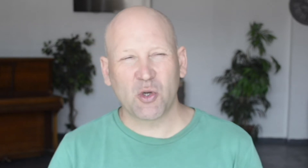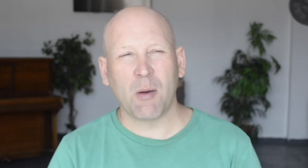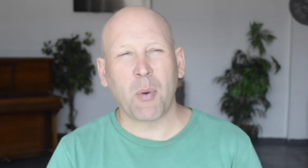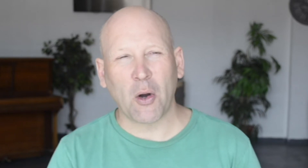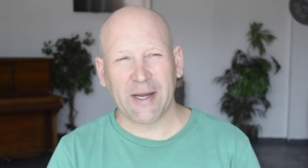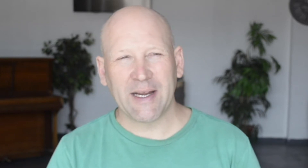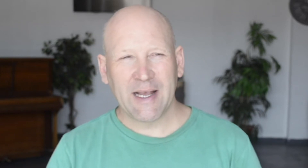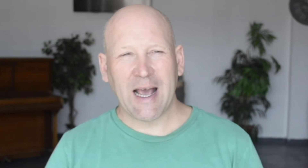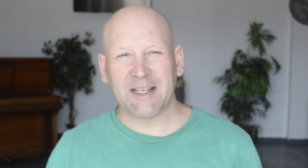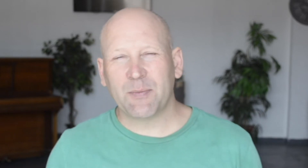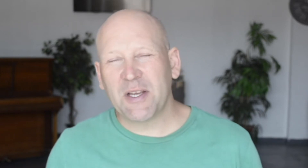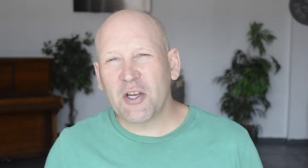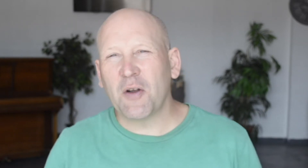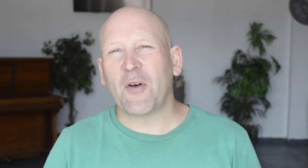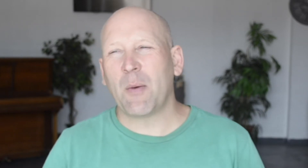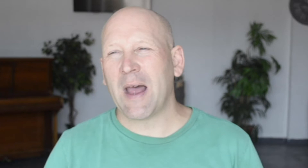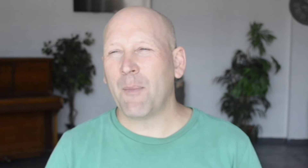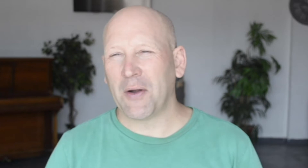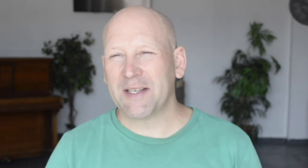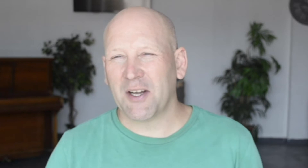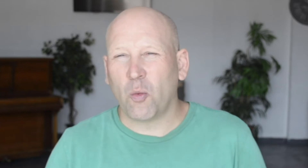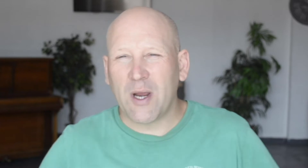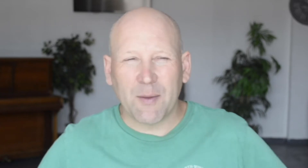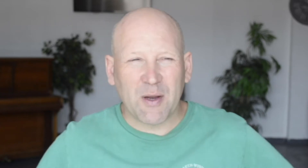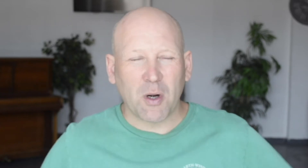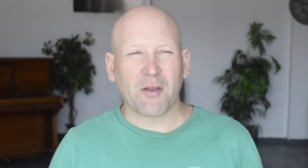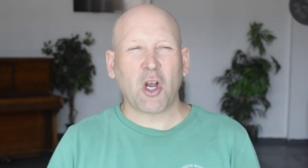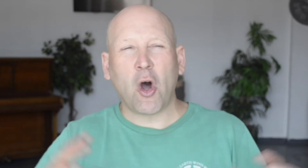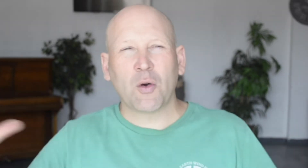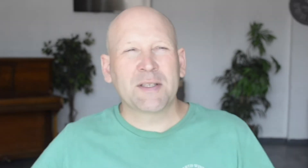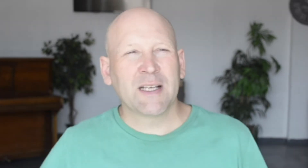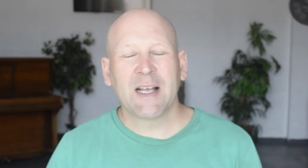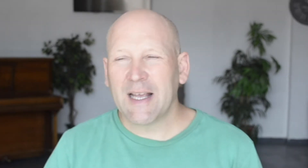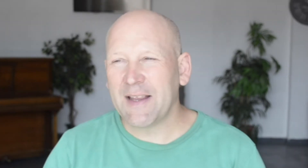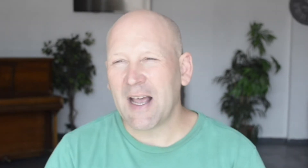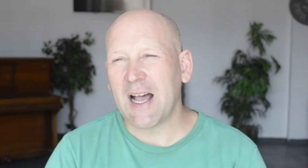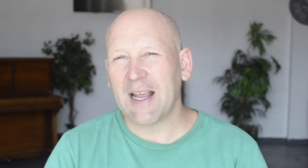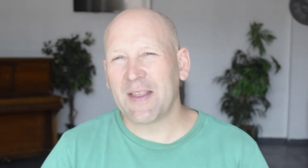join us to a body and to be unified with our body, so that we can be one of the cogs